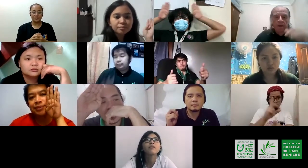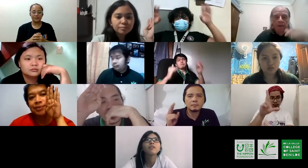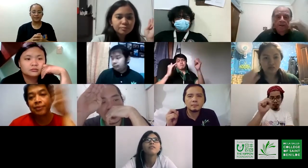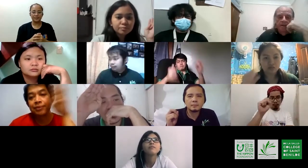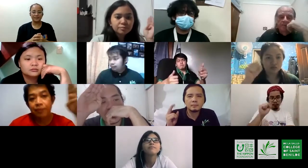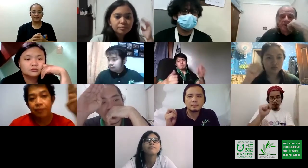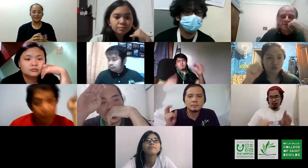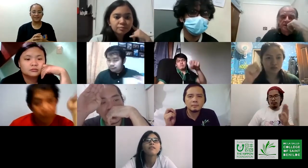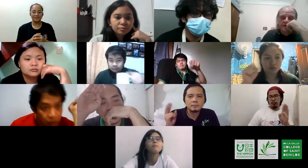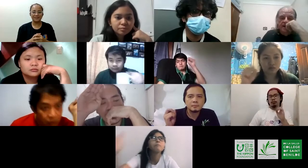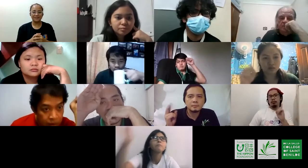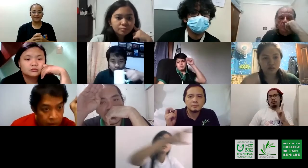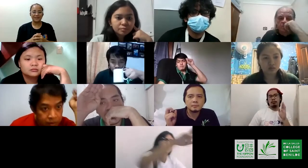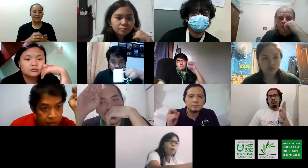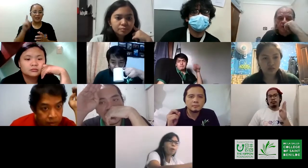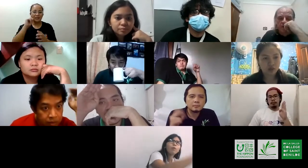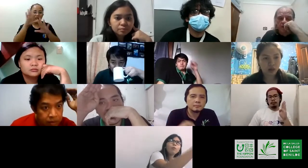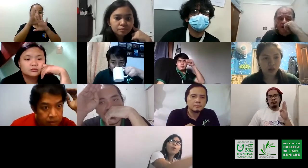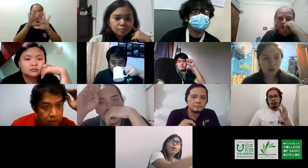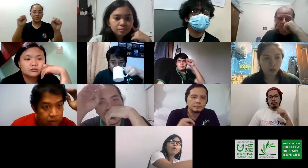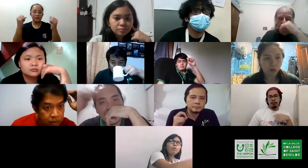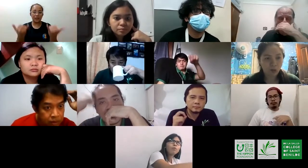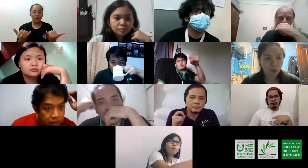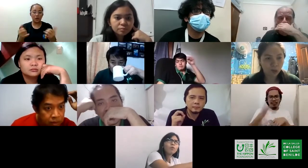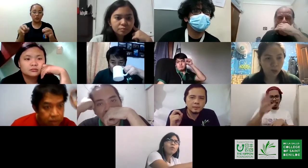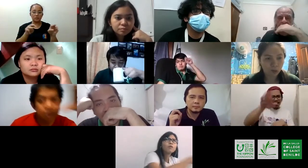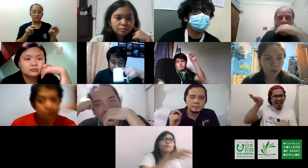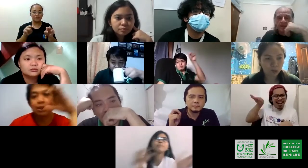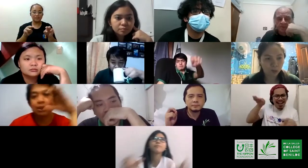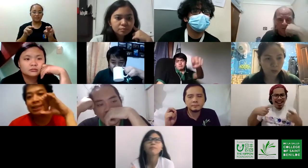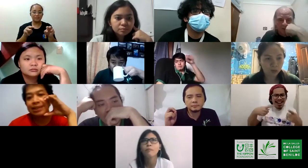the Deaf President Now movement occurred in A,